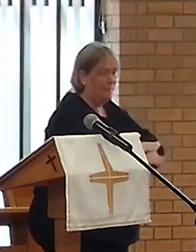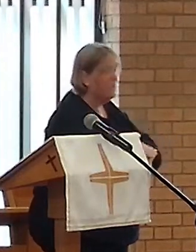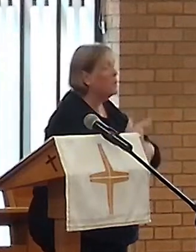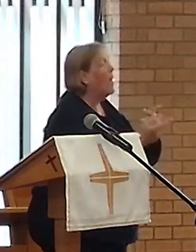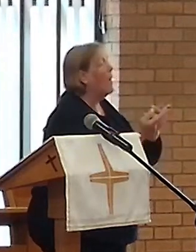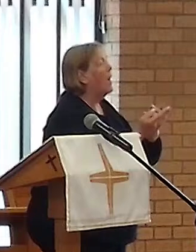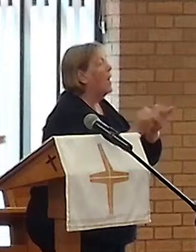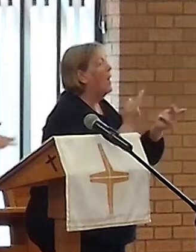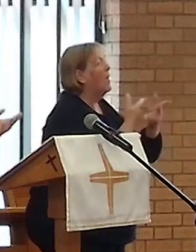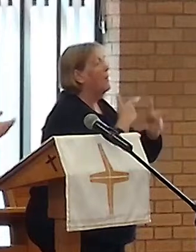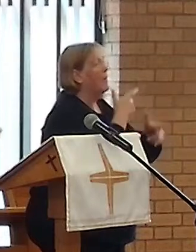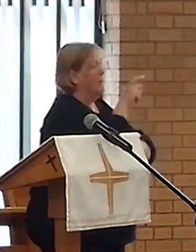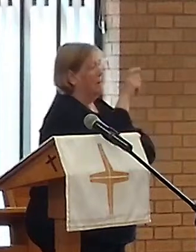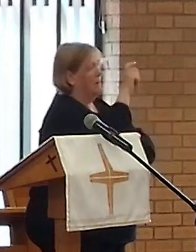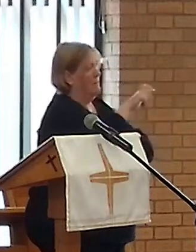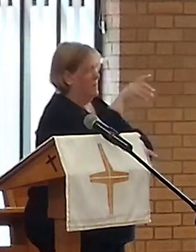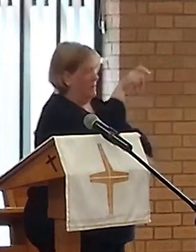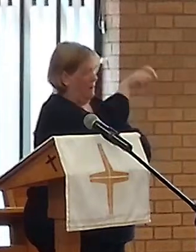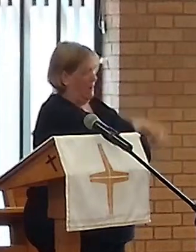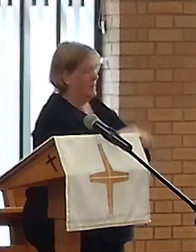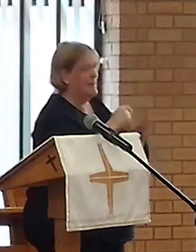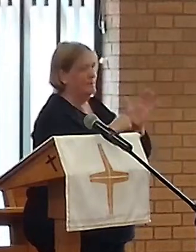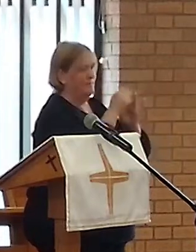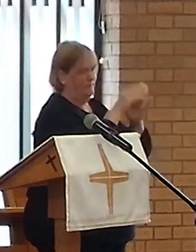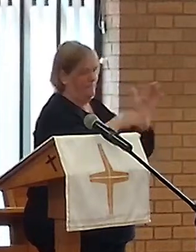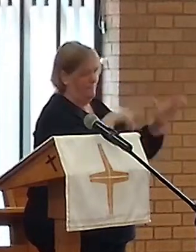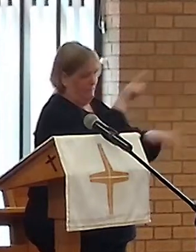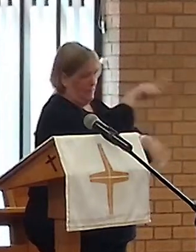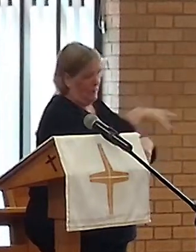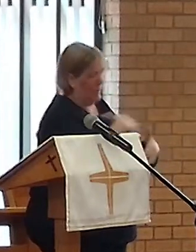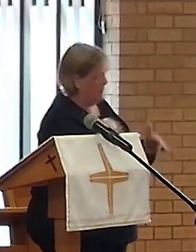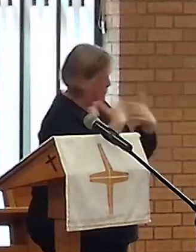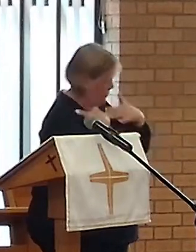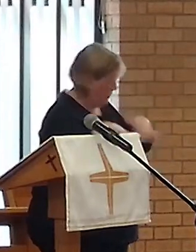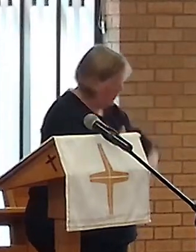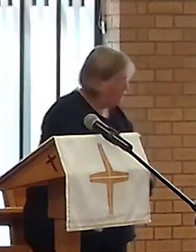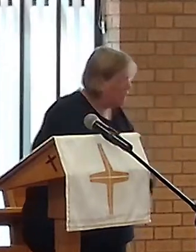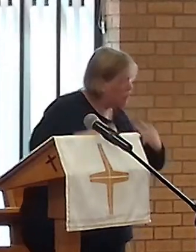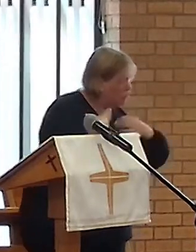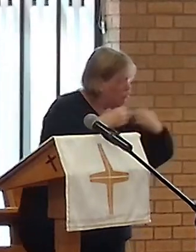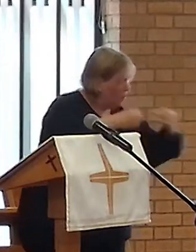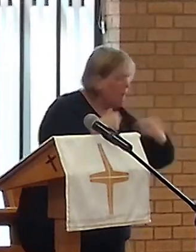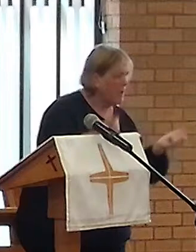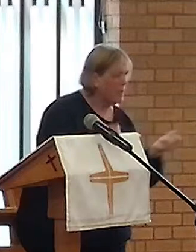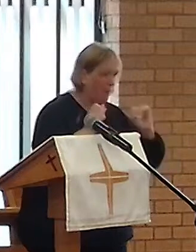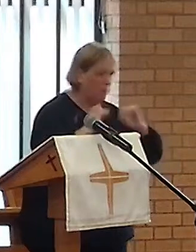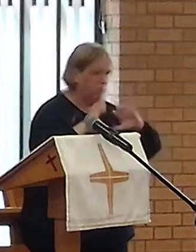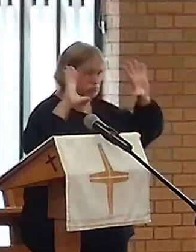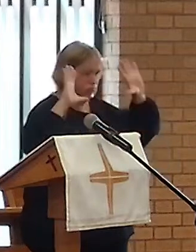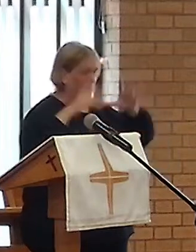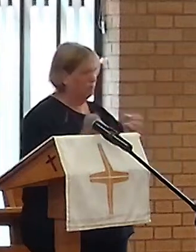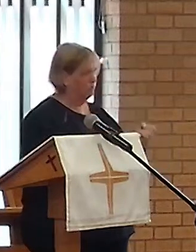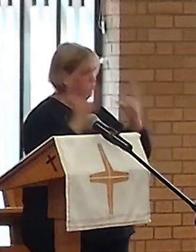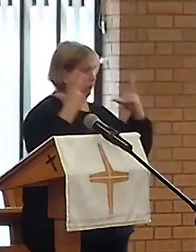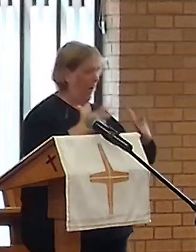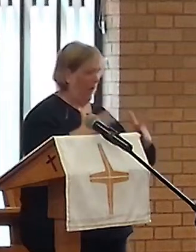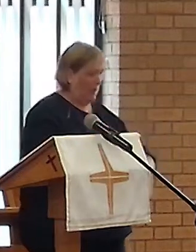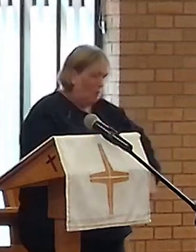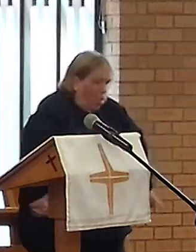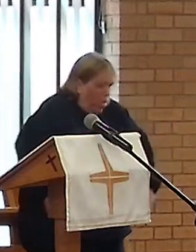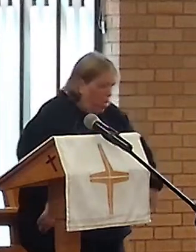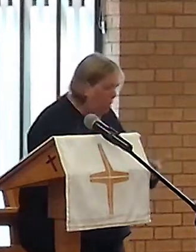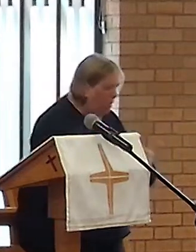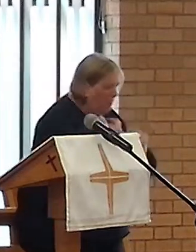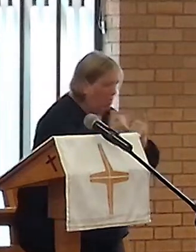says, what do you think? Do you think I should lose the jumper? He's wearing this baggy, horrible, old,